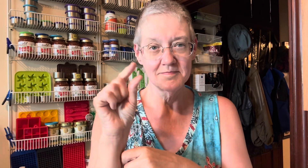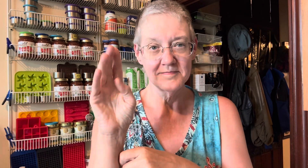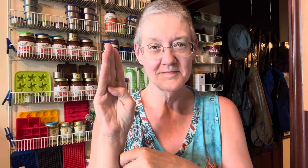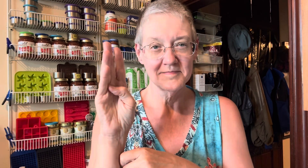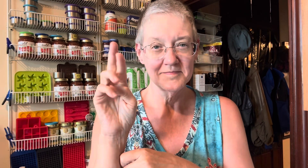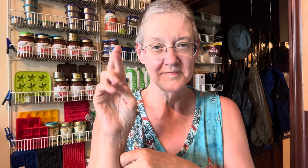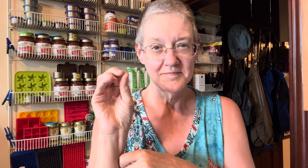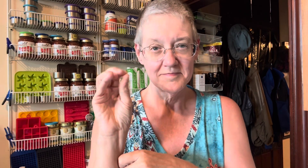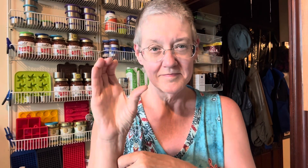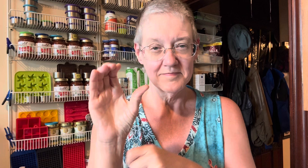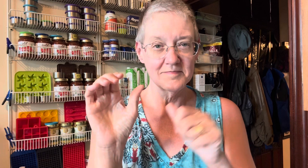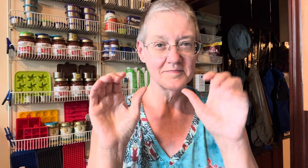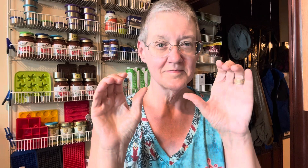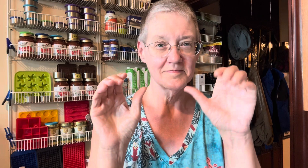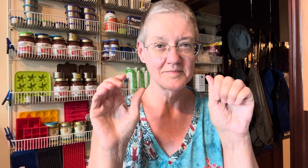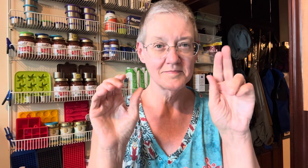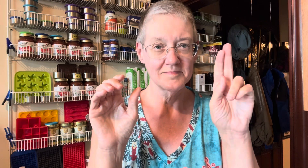10 grams each of